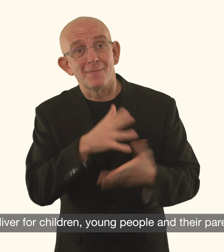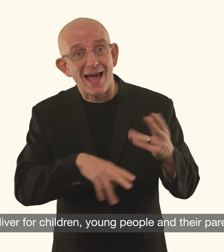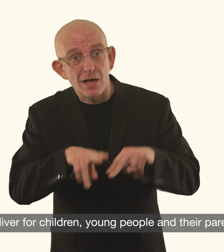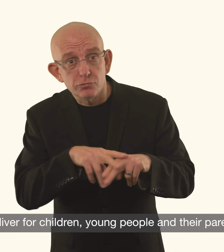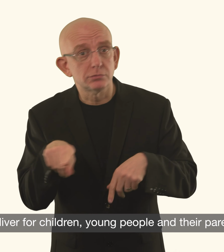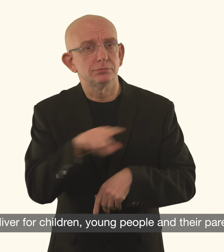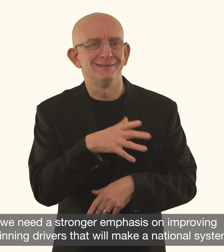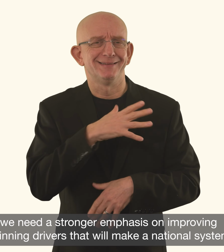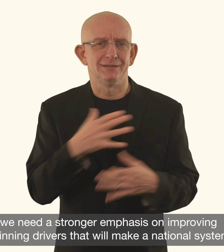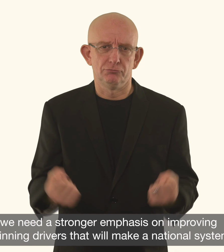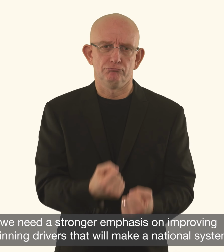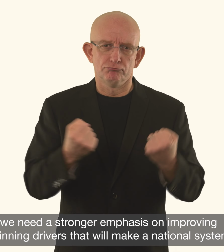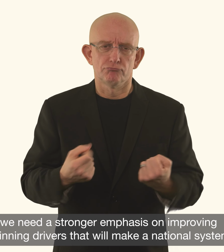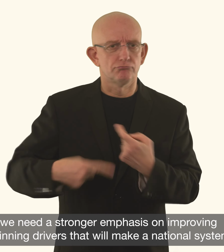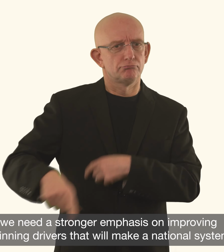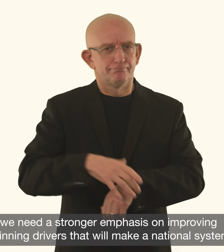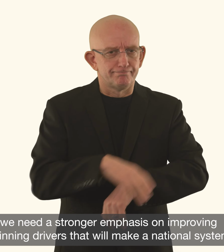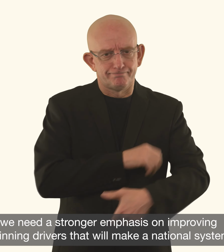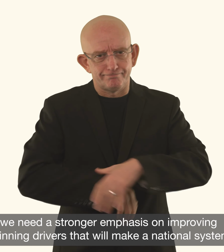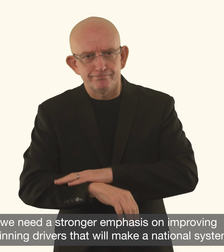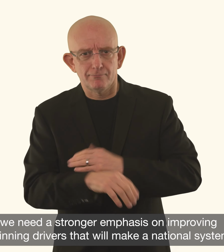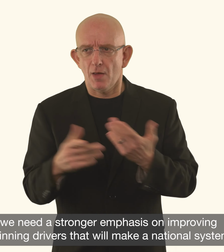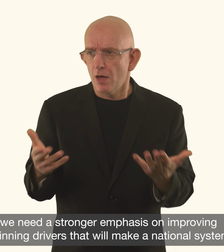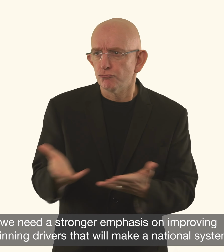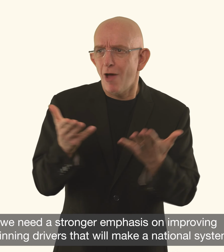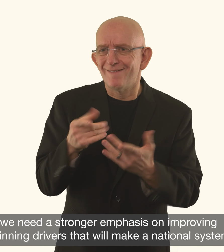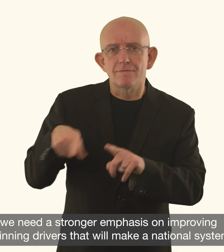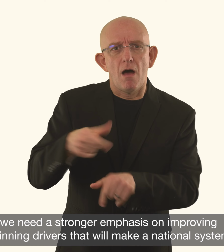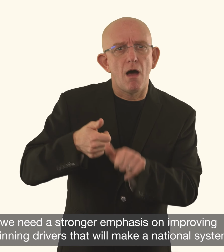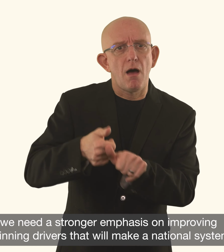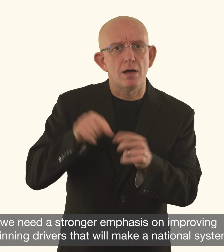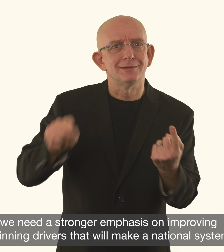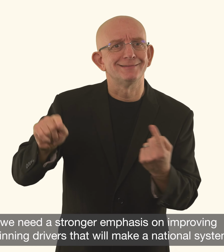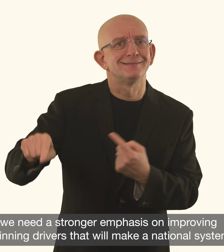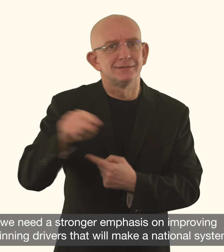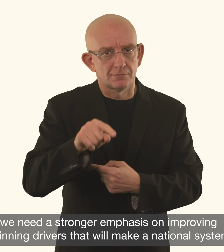we need a stronger emphasis on improving the underpinning drivers that will make a national system a reality.